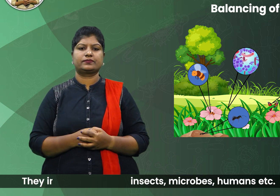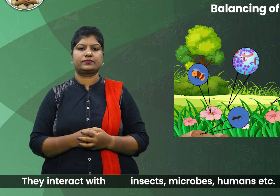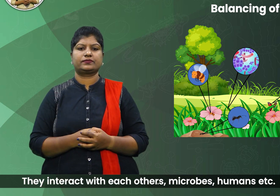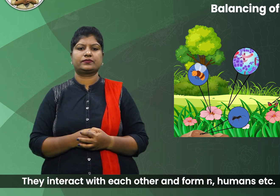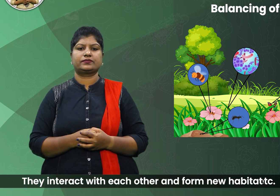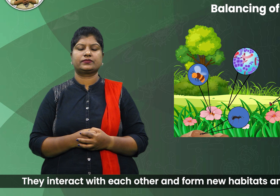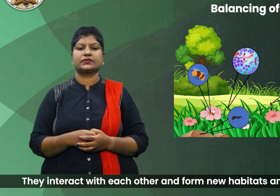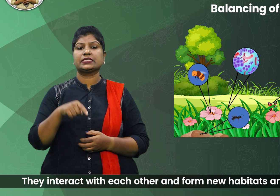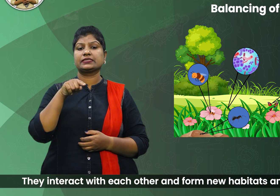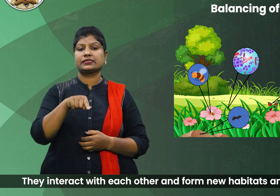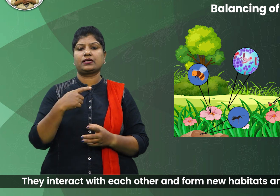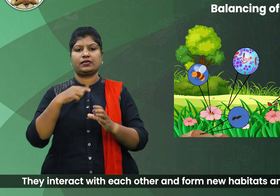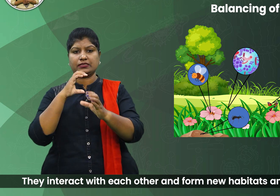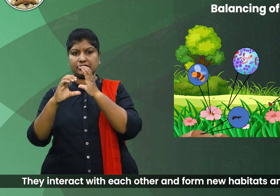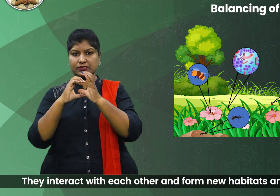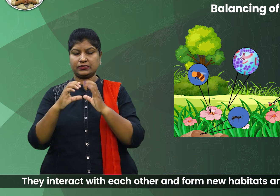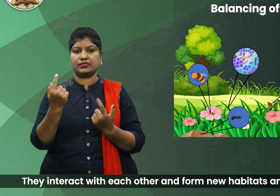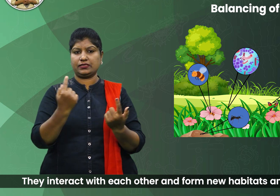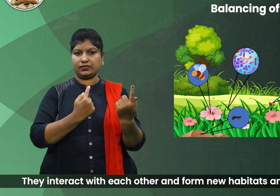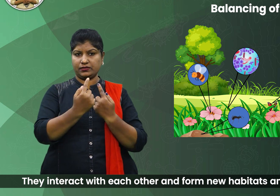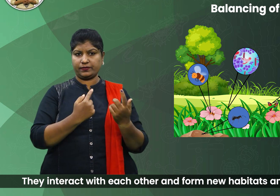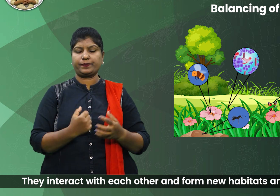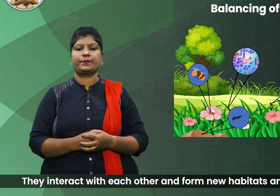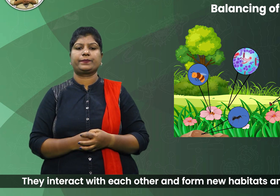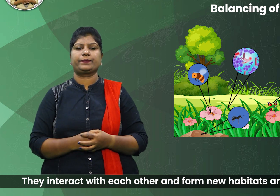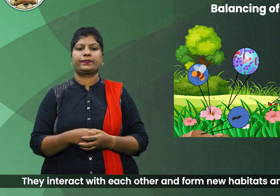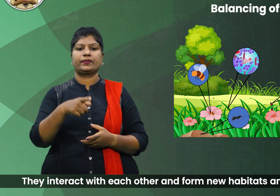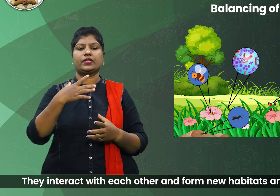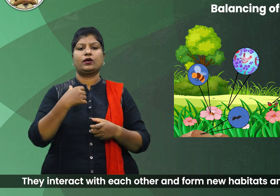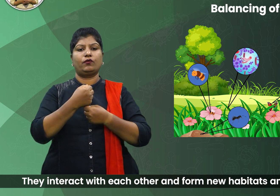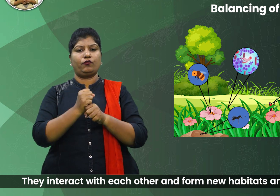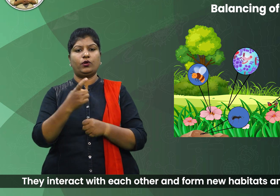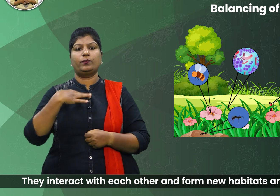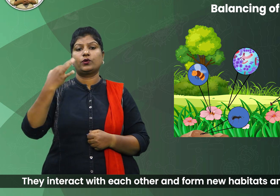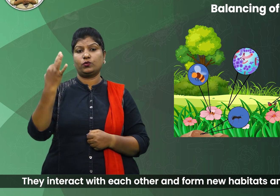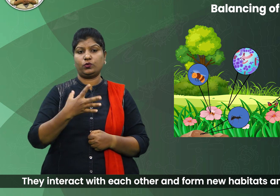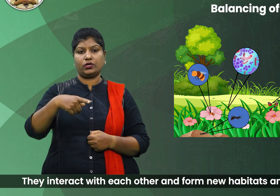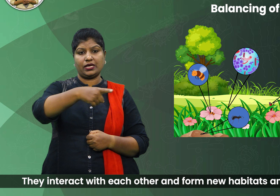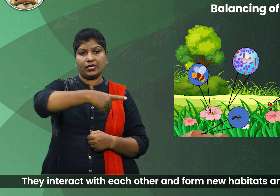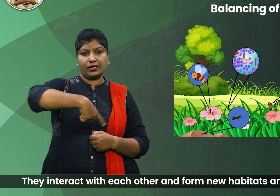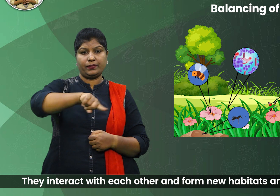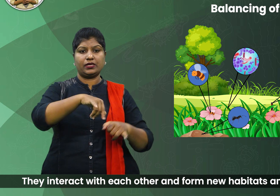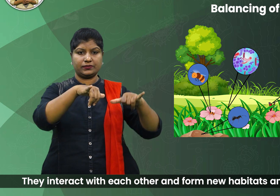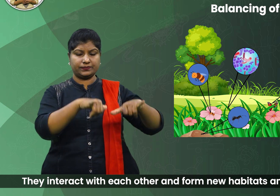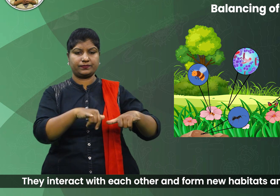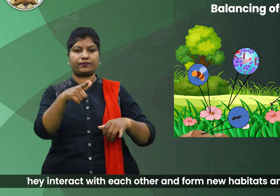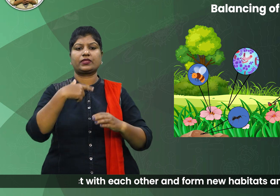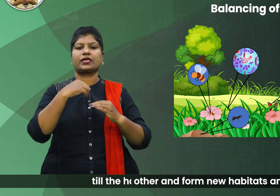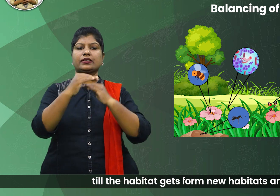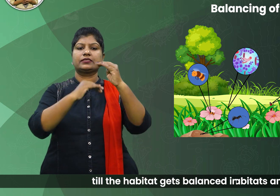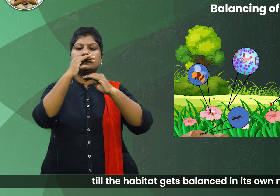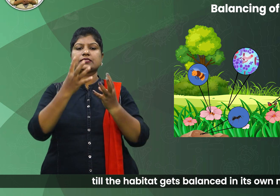They interact with each other and form new habitats and increase in numbers